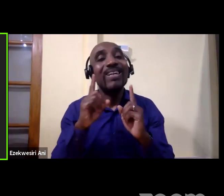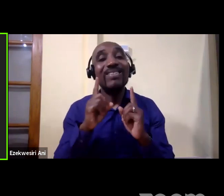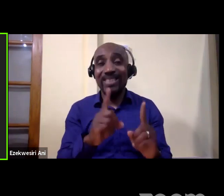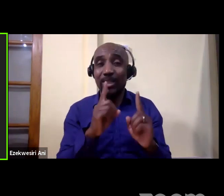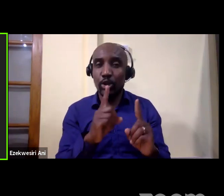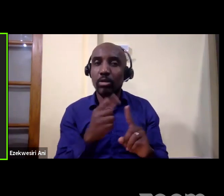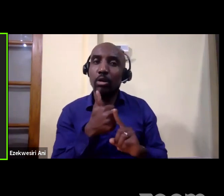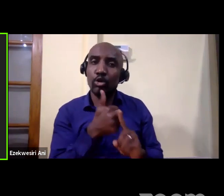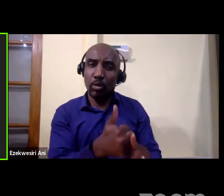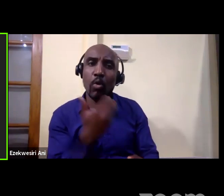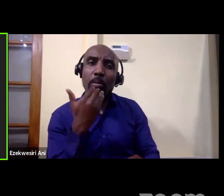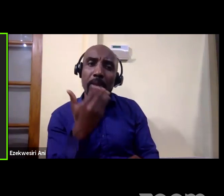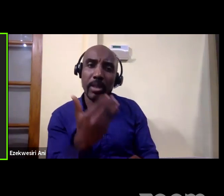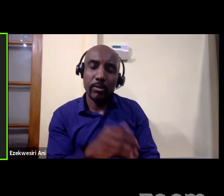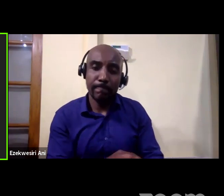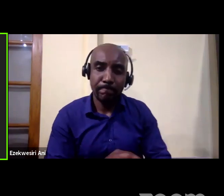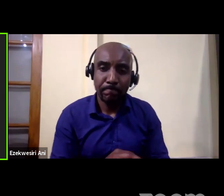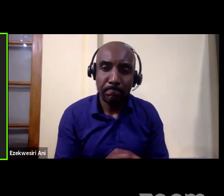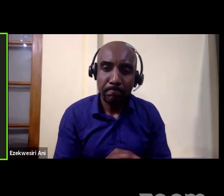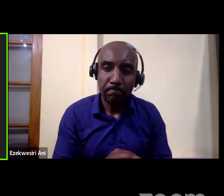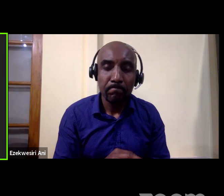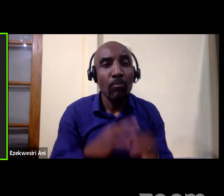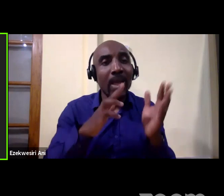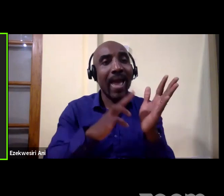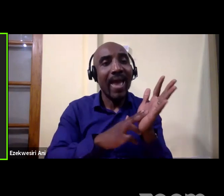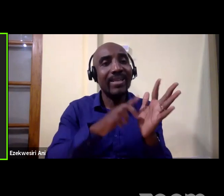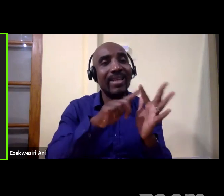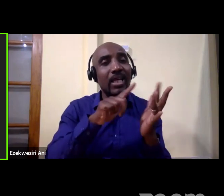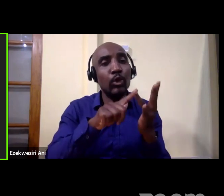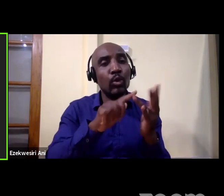and check out the NEU's